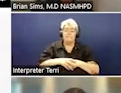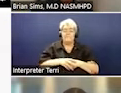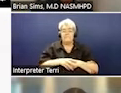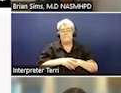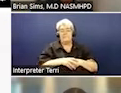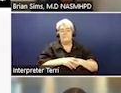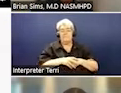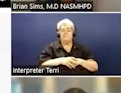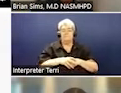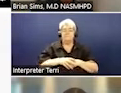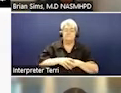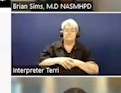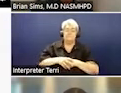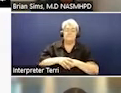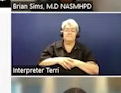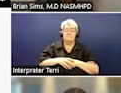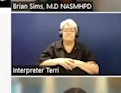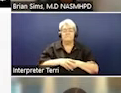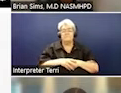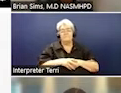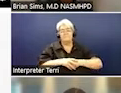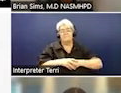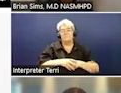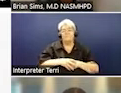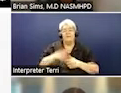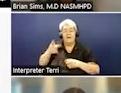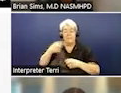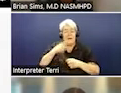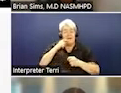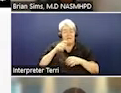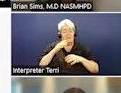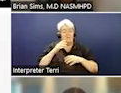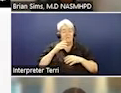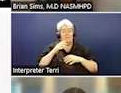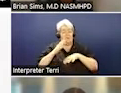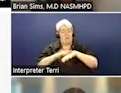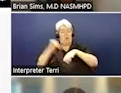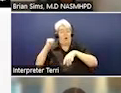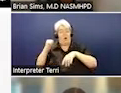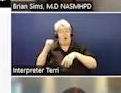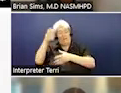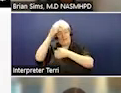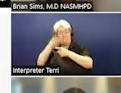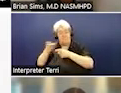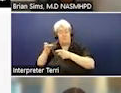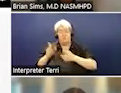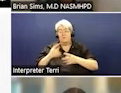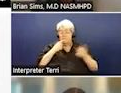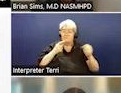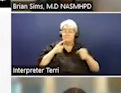devil's advocate and Right. third on hurdler. But I can call an expert. Is that right? Yes, you can. Who would you like to call